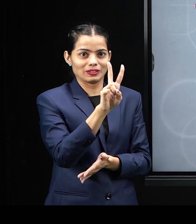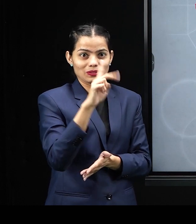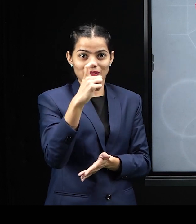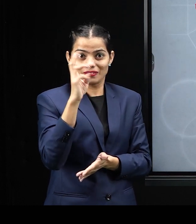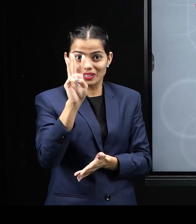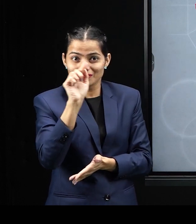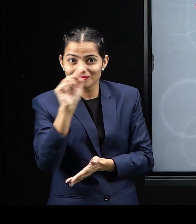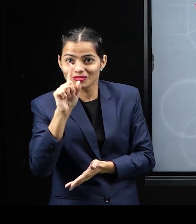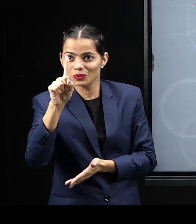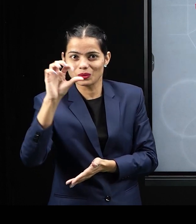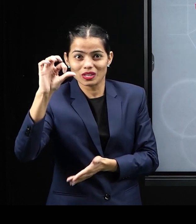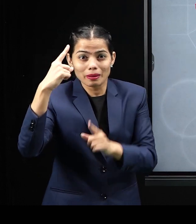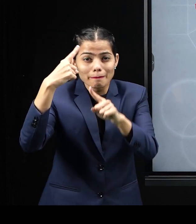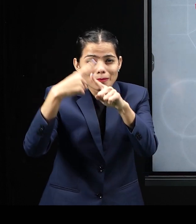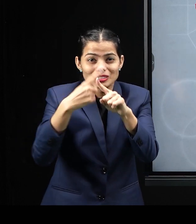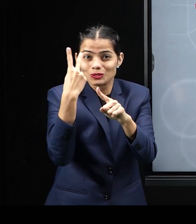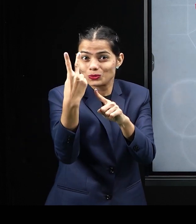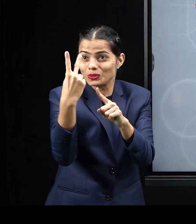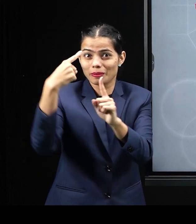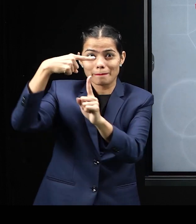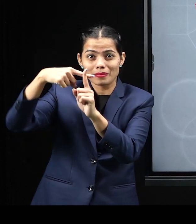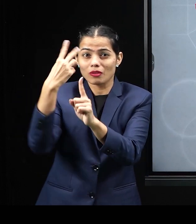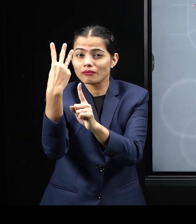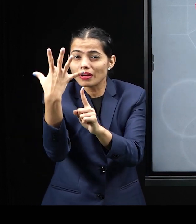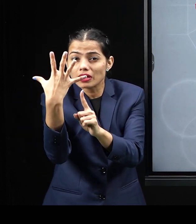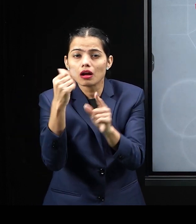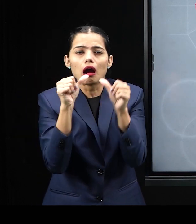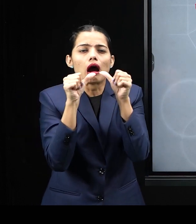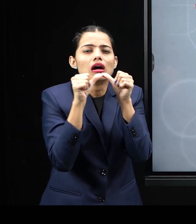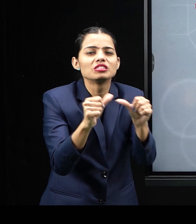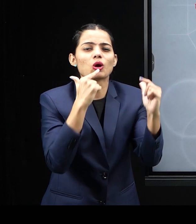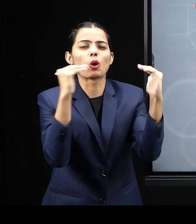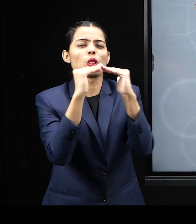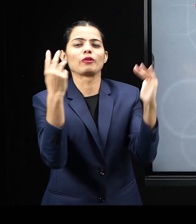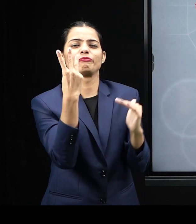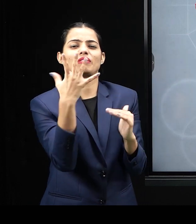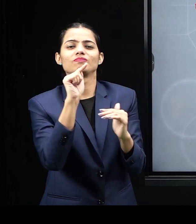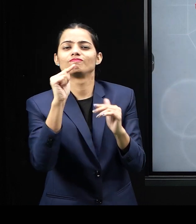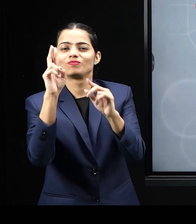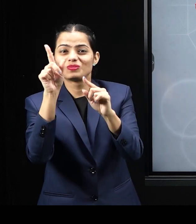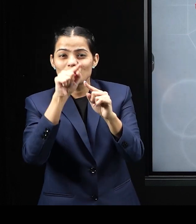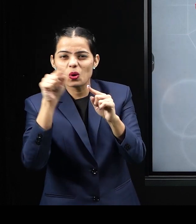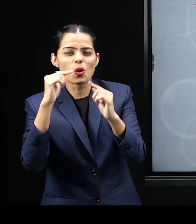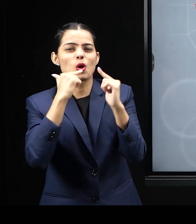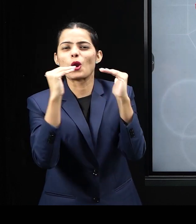lemma, and we get 273 is equal to 119 into 2